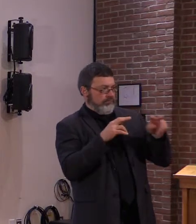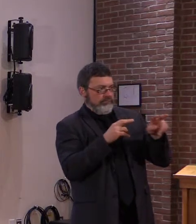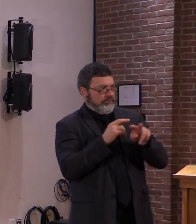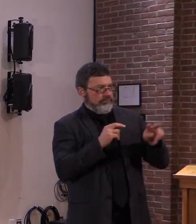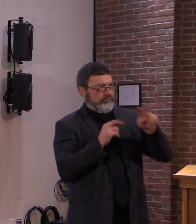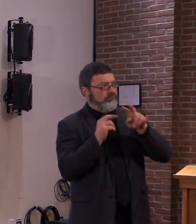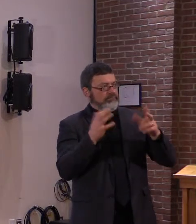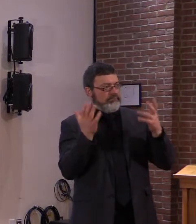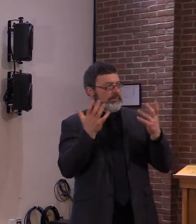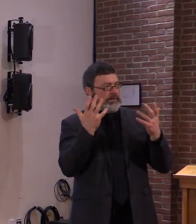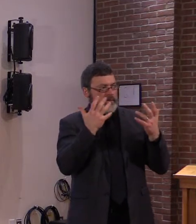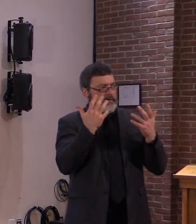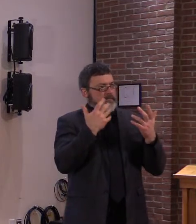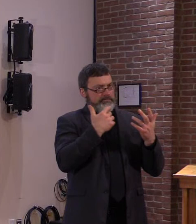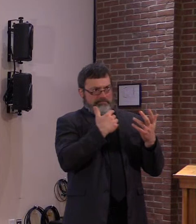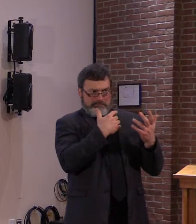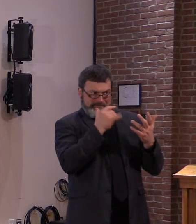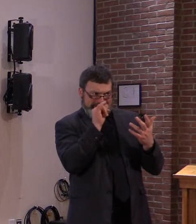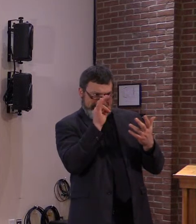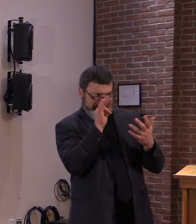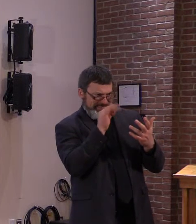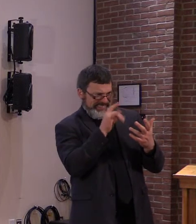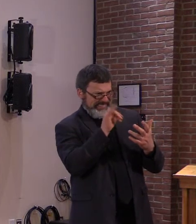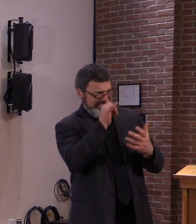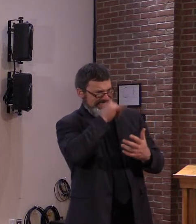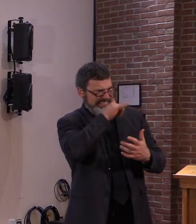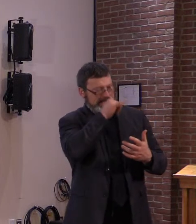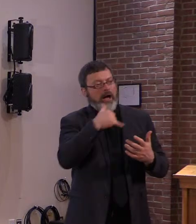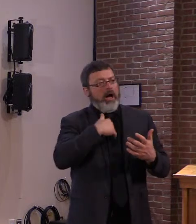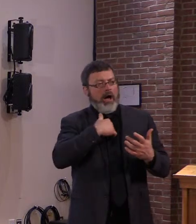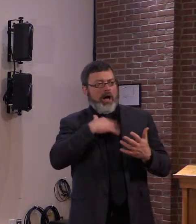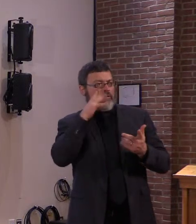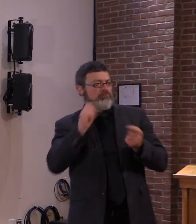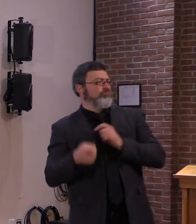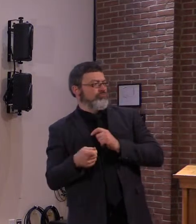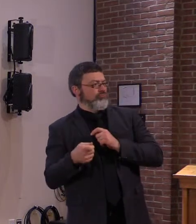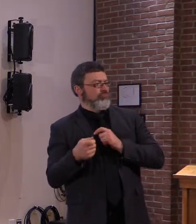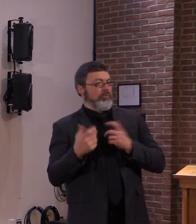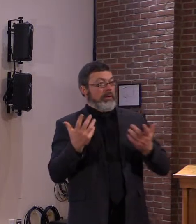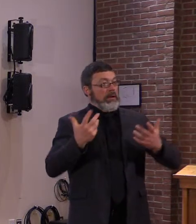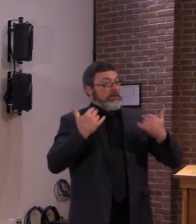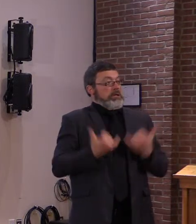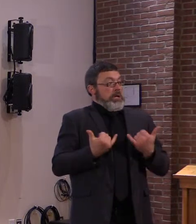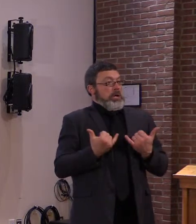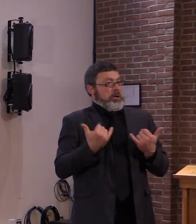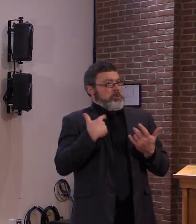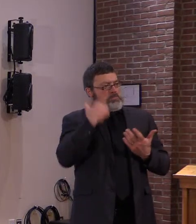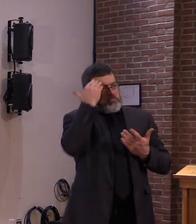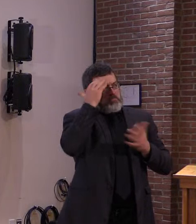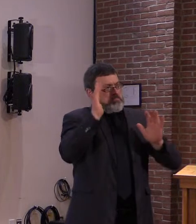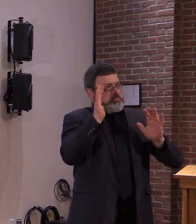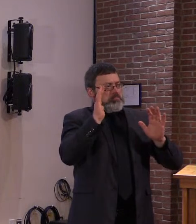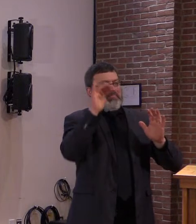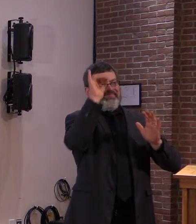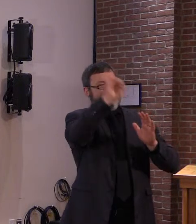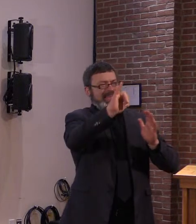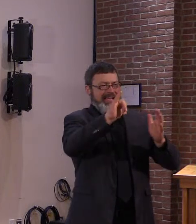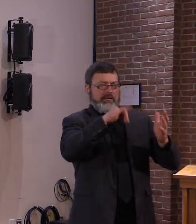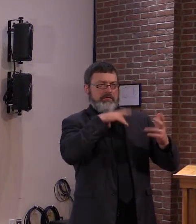glass half full person. I would say that's phenomenal because they don't even know anything about the vaccine yet. They've had a few news reports talking about